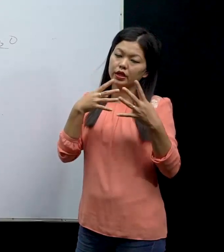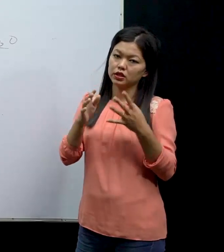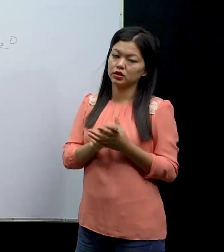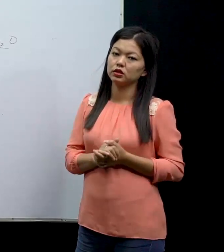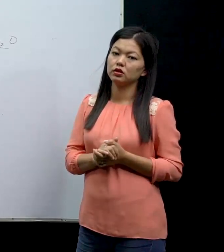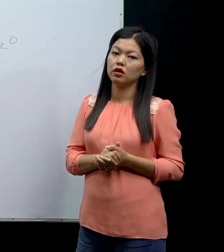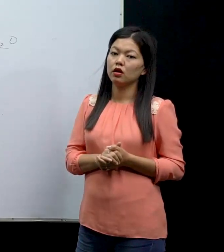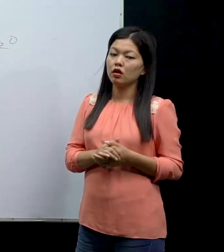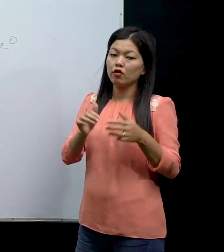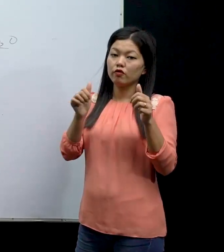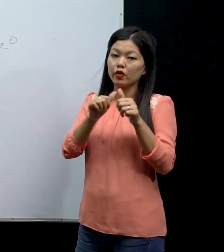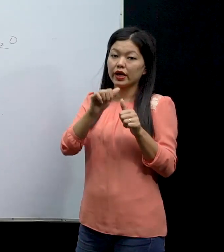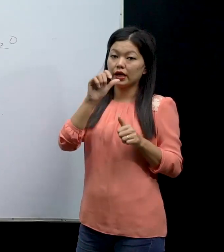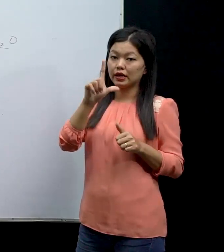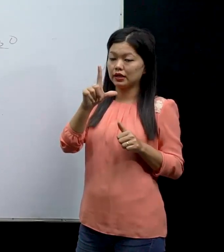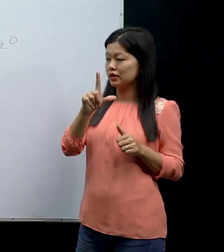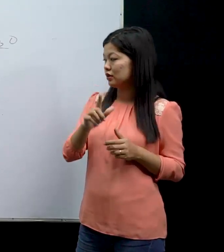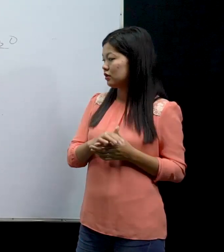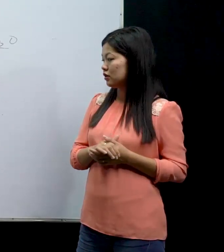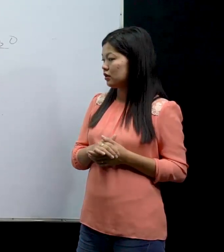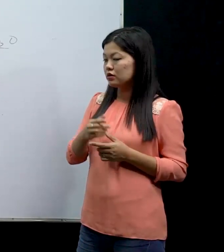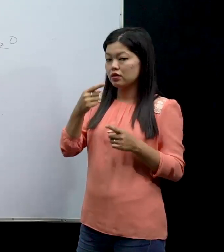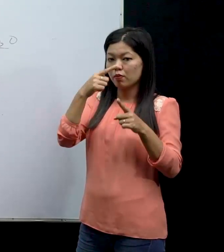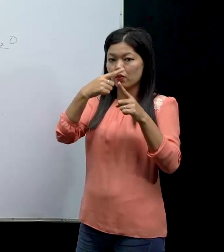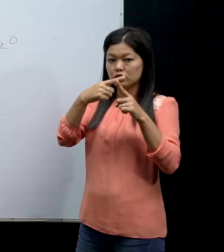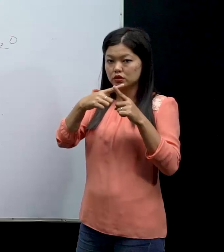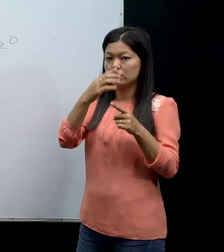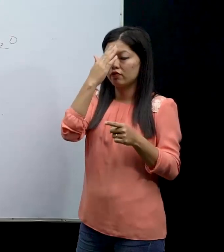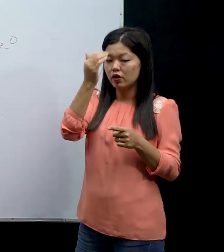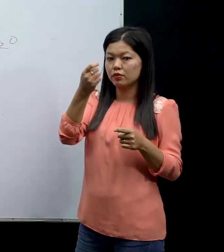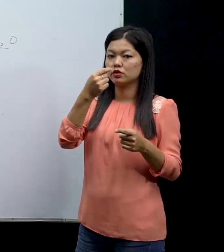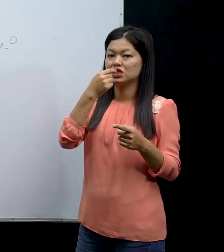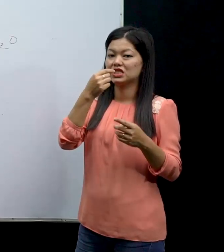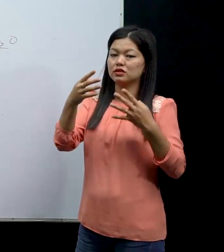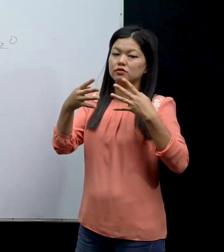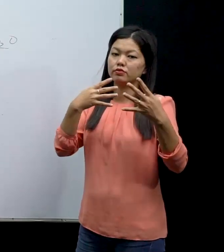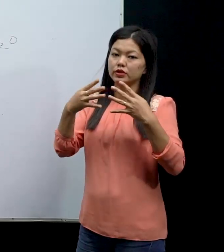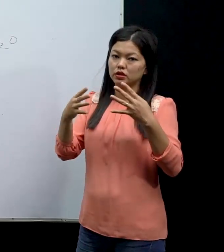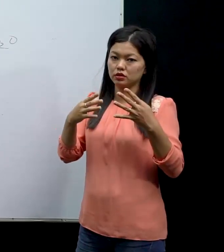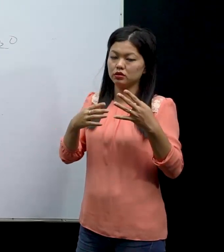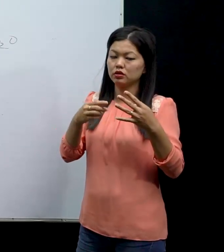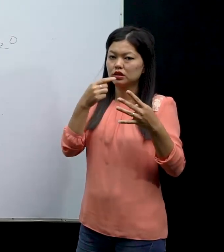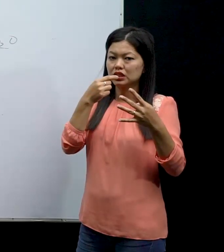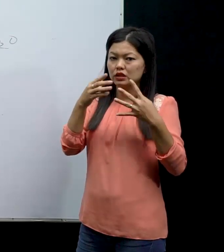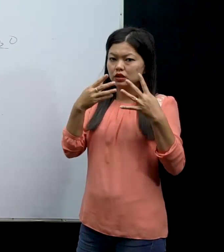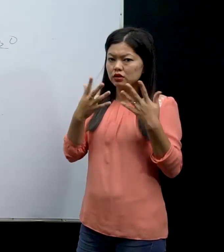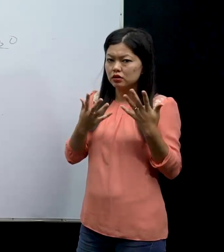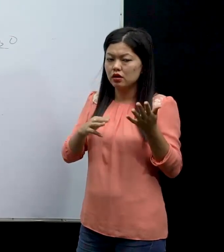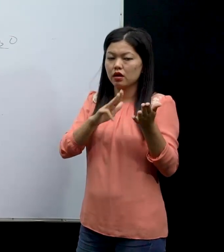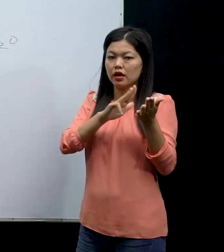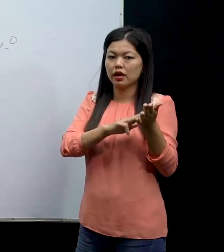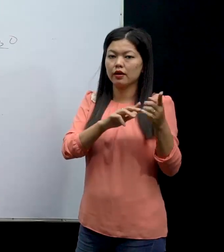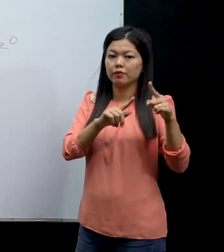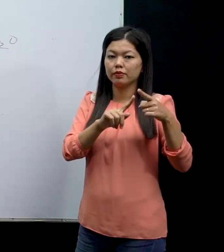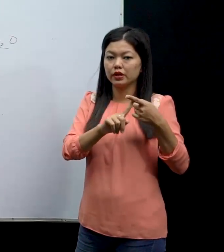aluminum, it is three positive charge ion. Clear? So students, now we have